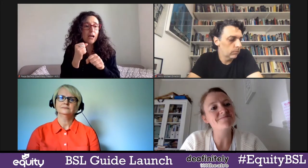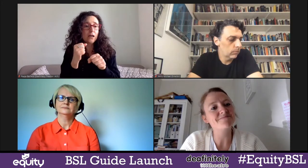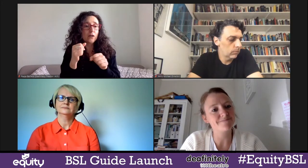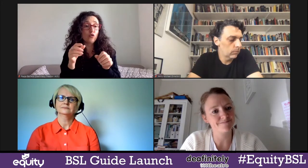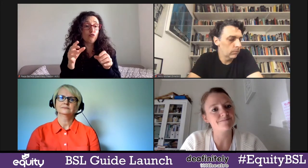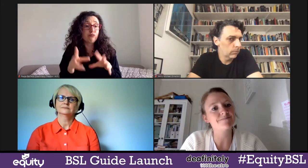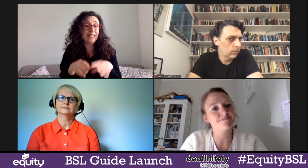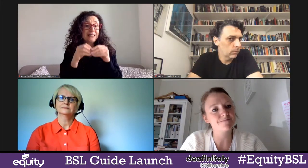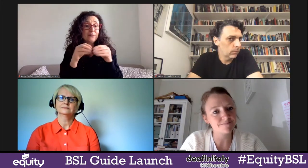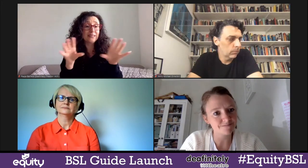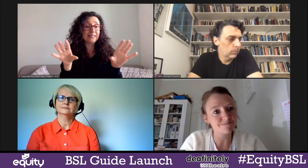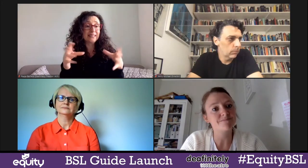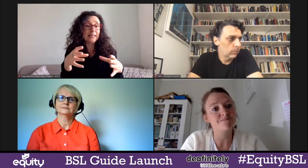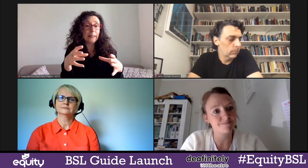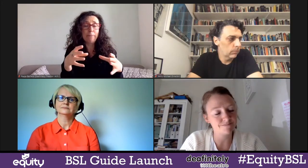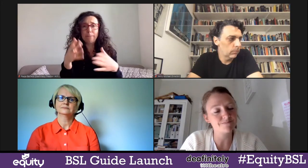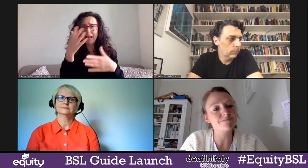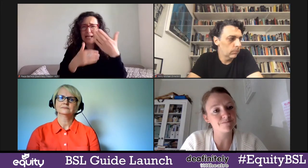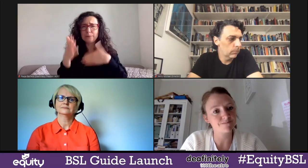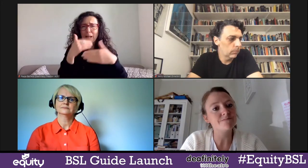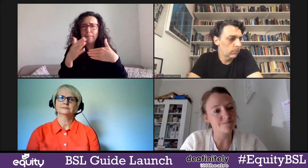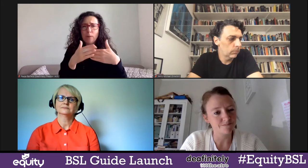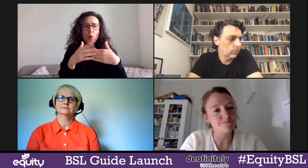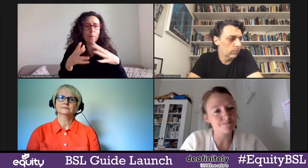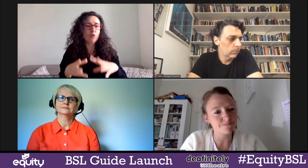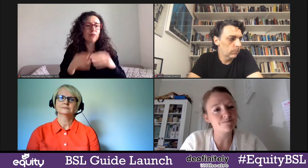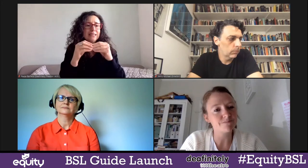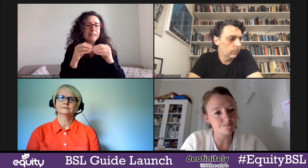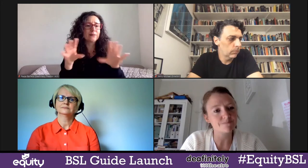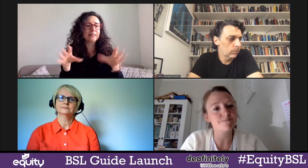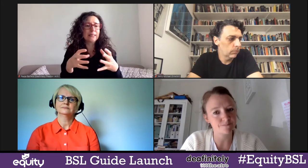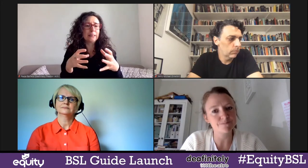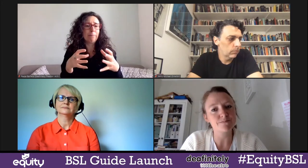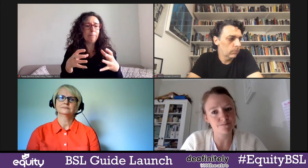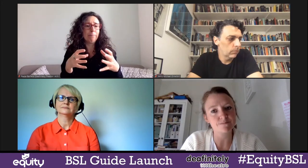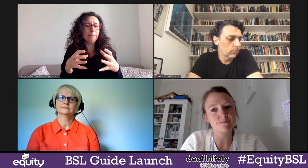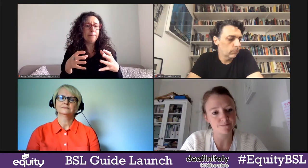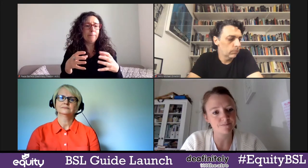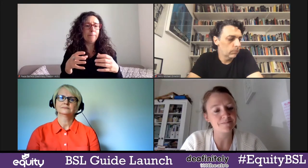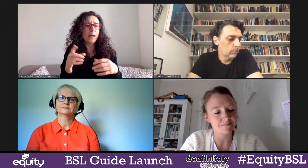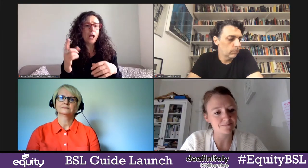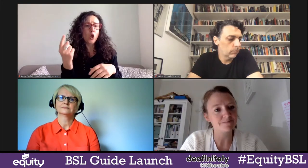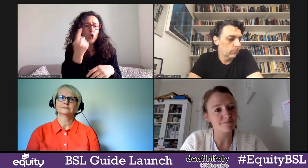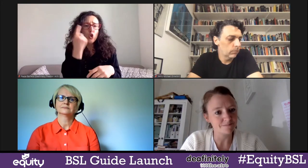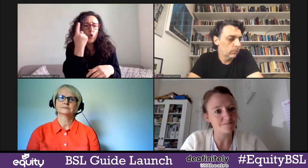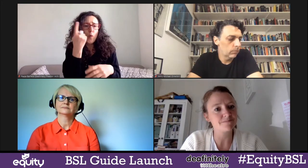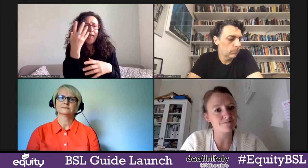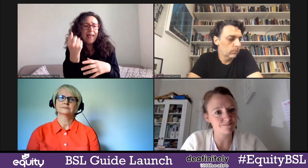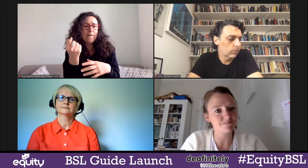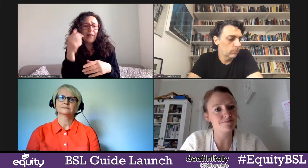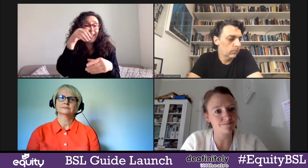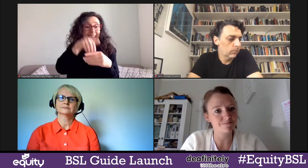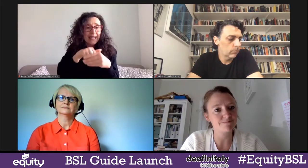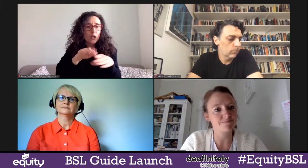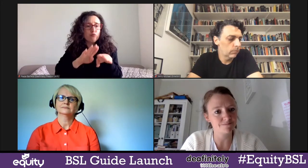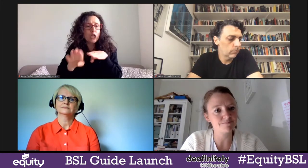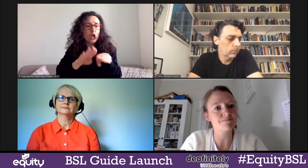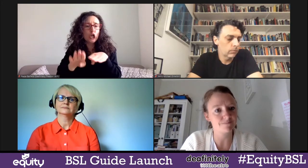a bit more about the creative team and how that person was involved in your creative team? Who did you